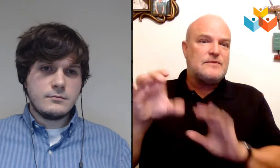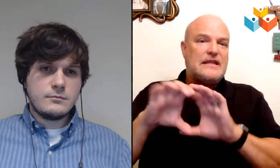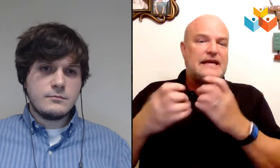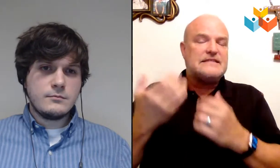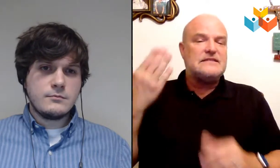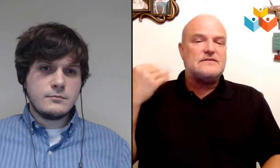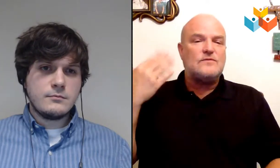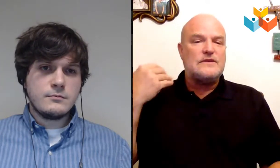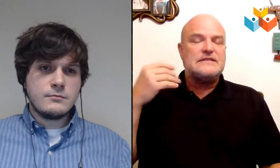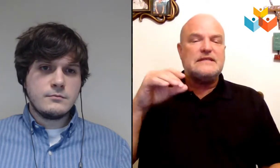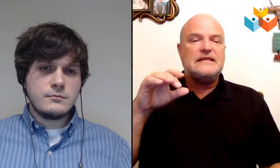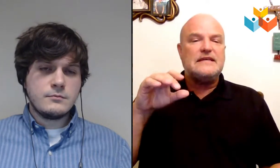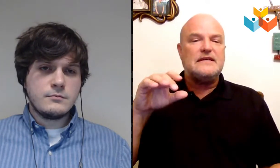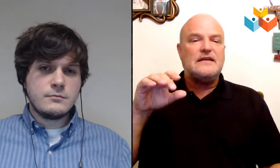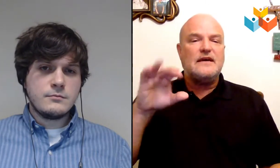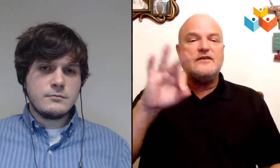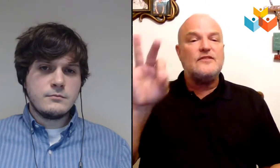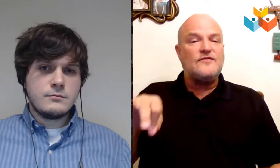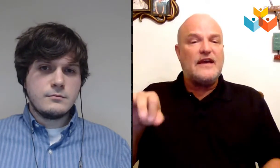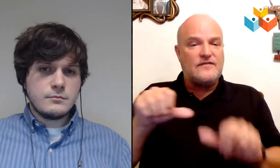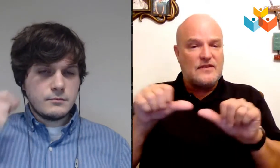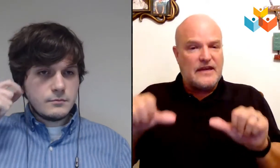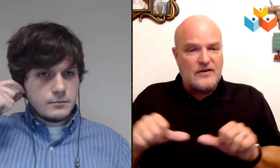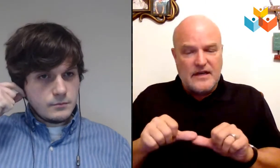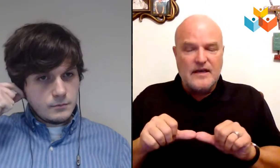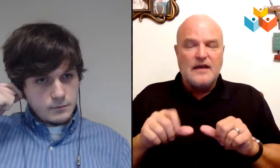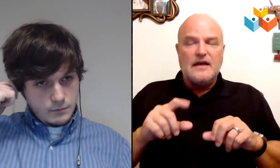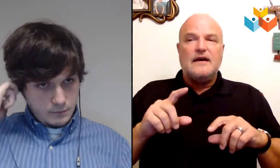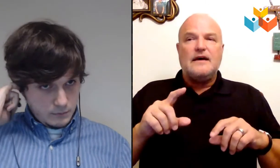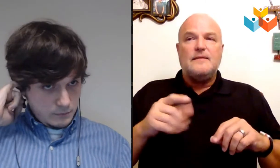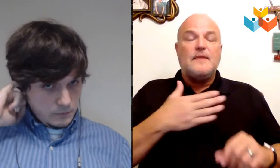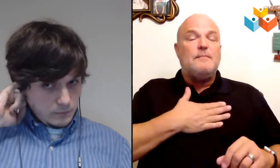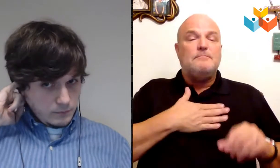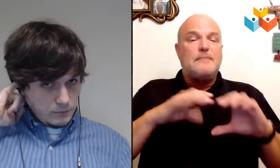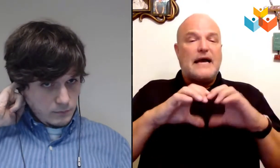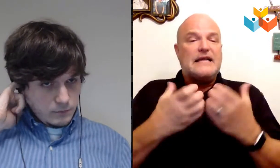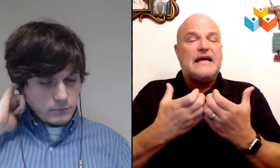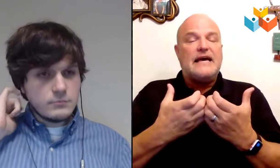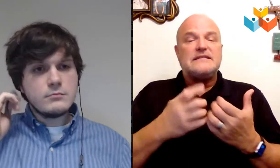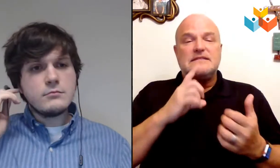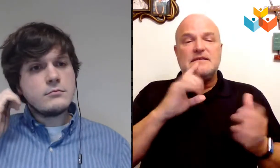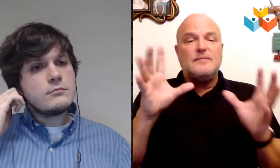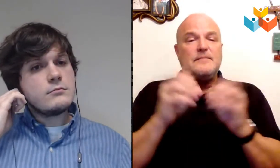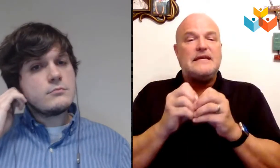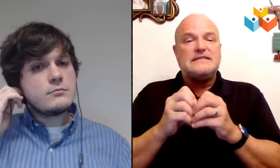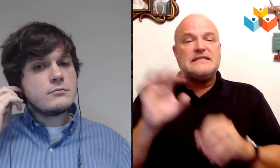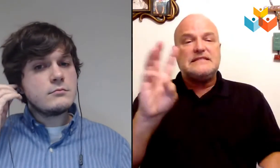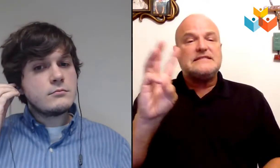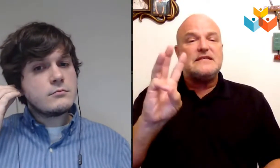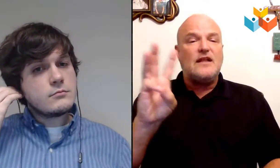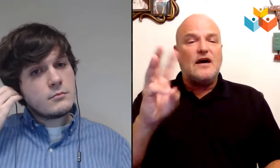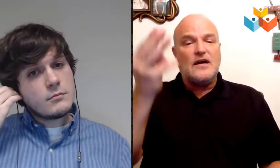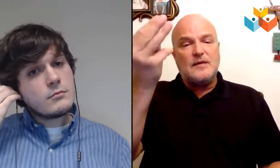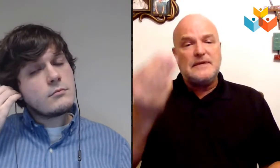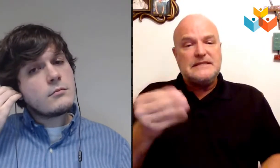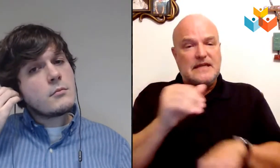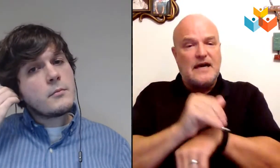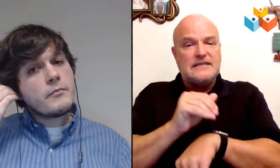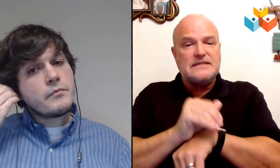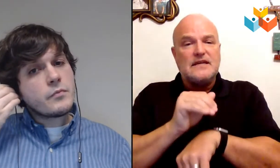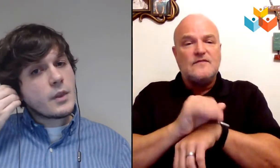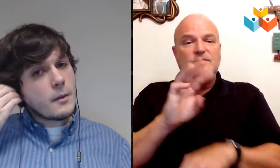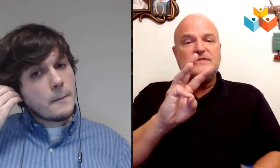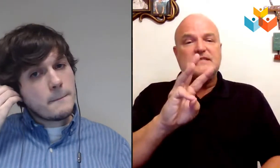that there were some classes recently in the Fayetteville area. My class meets at 6 o'clock on